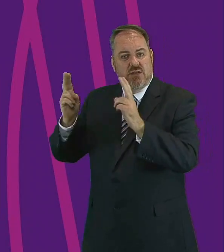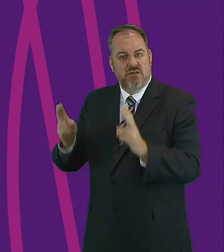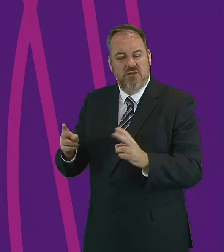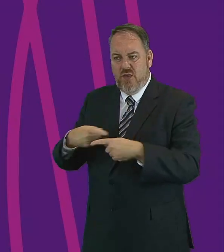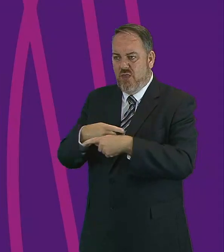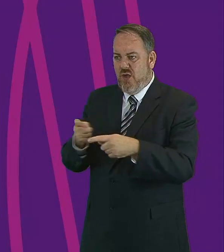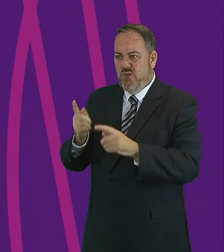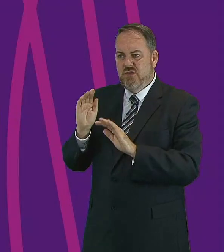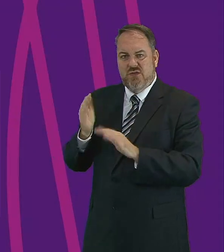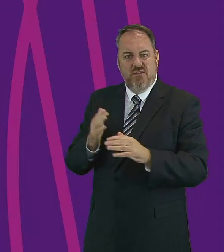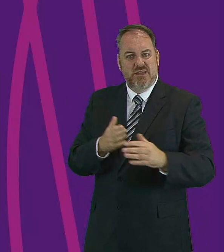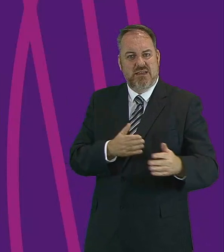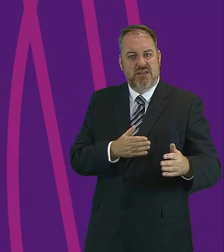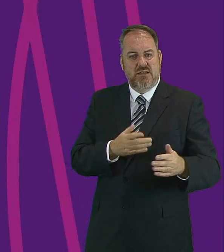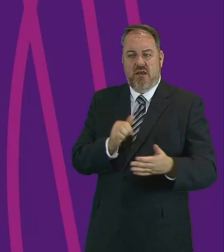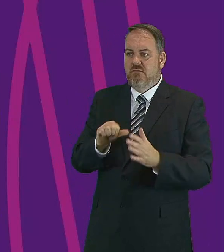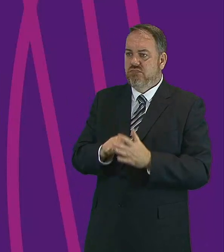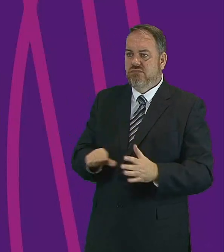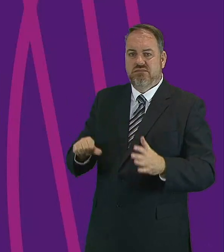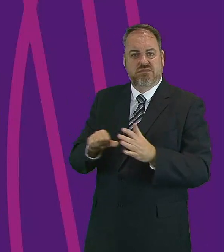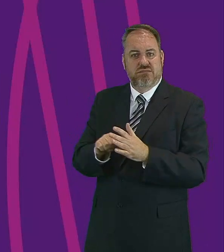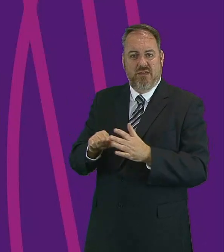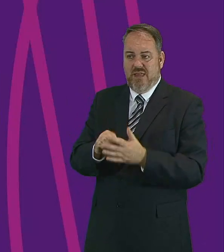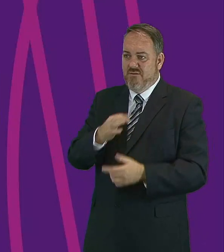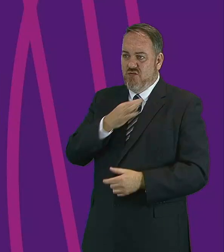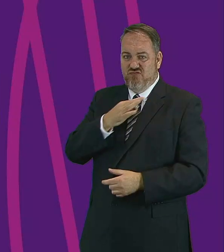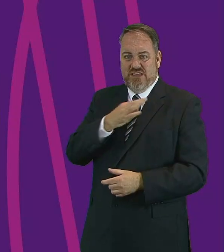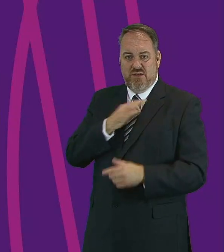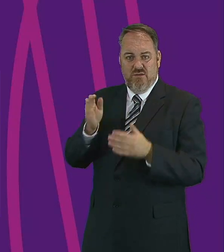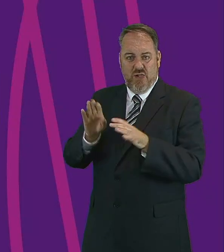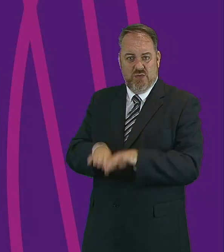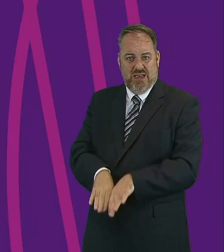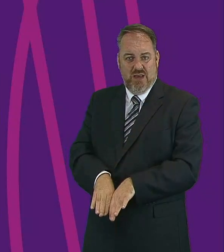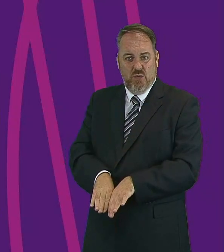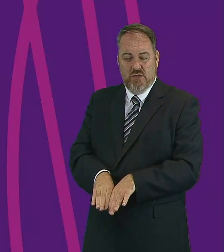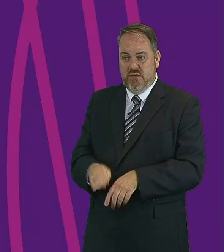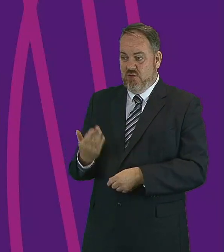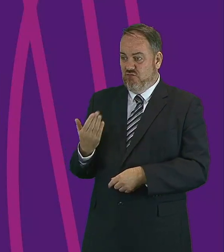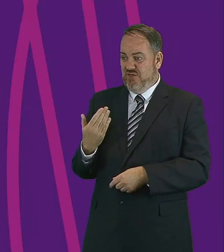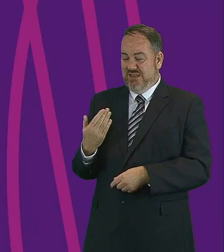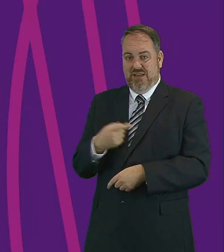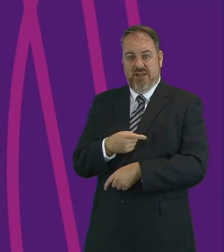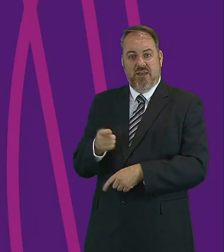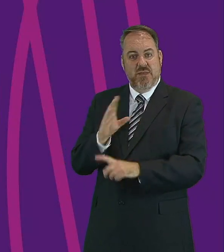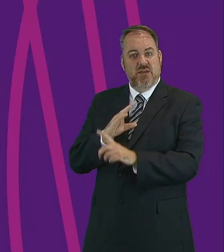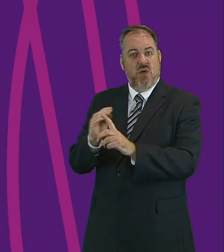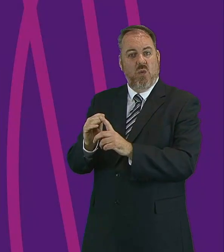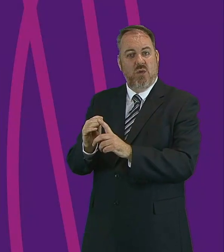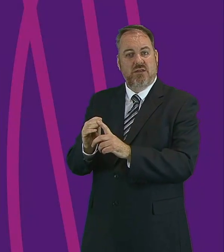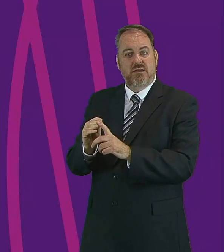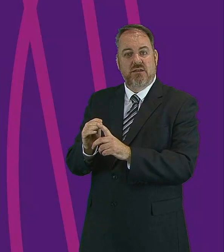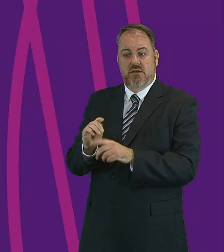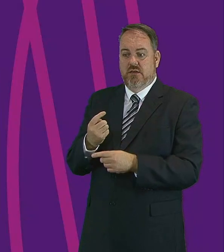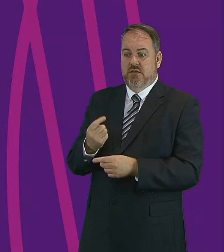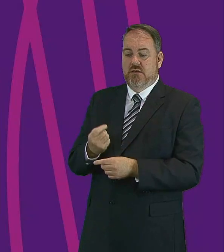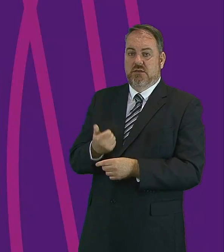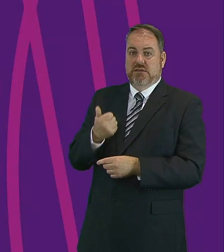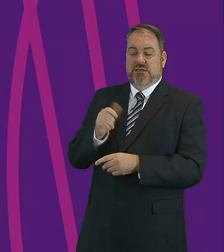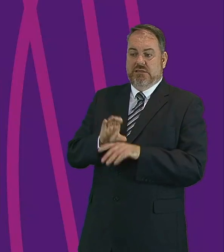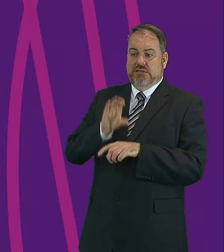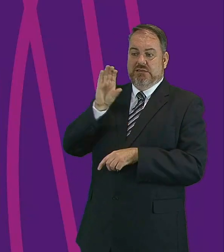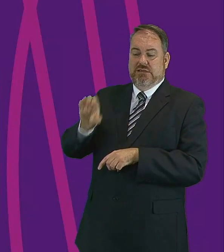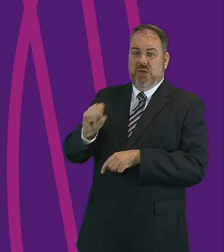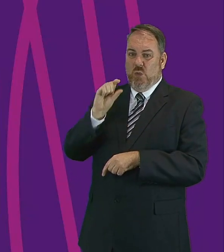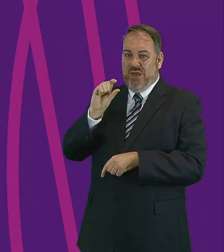others, have all been placed under threat. In just the last hour, they've been given a short-term lifeline, but they still